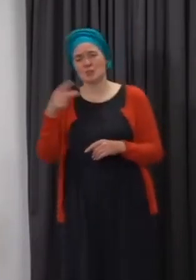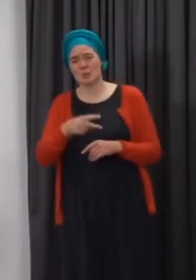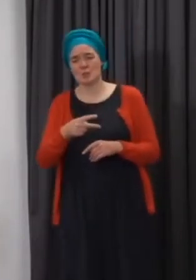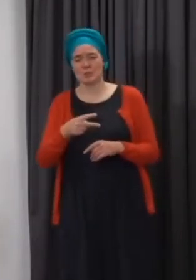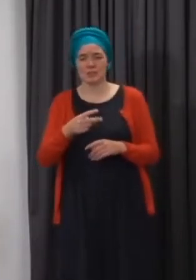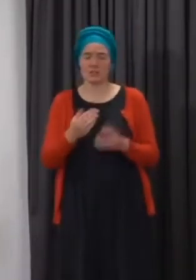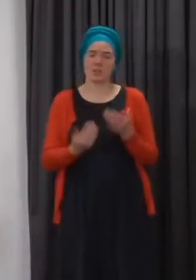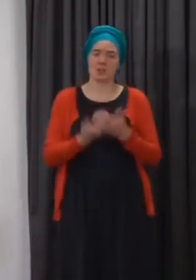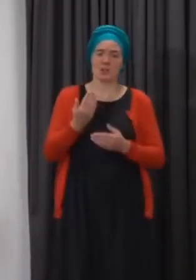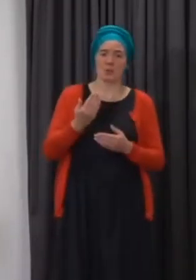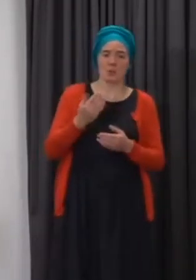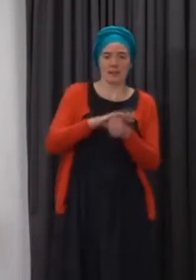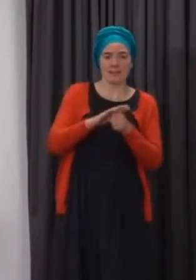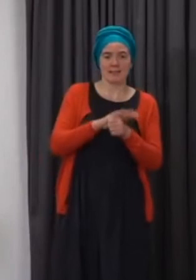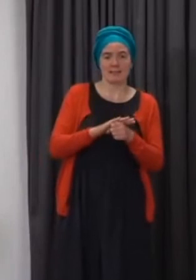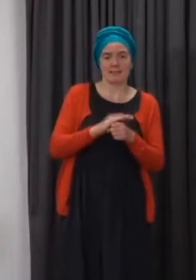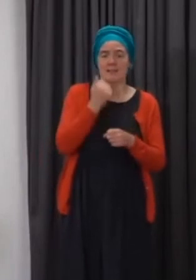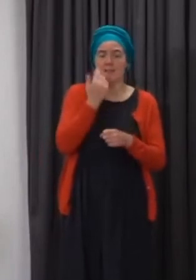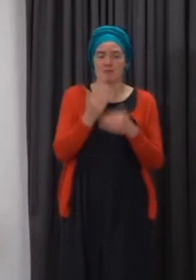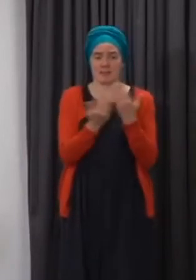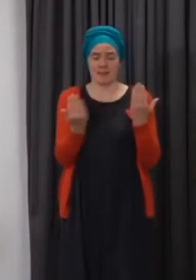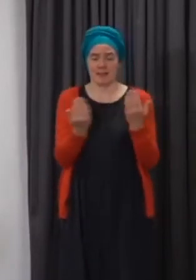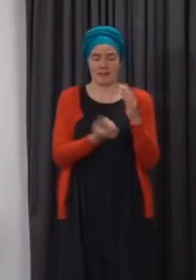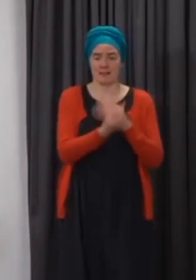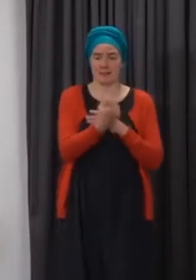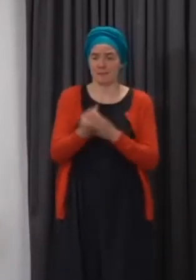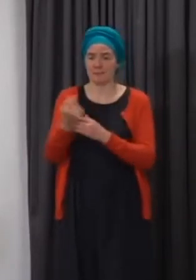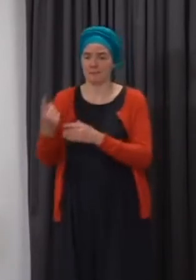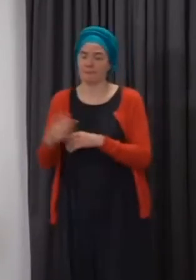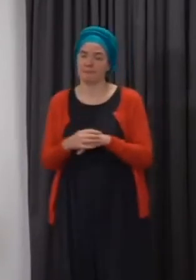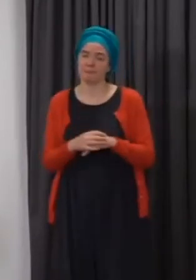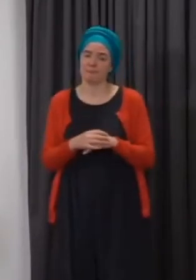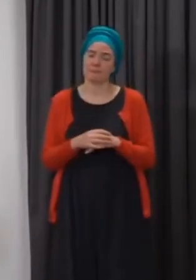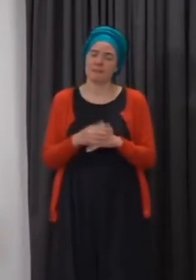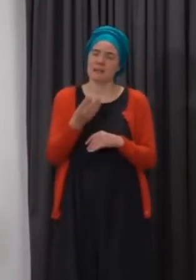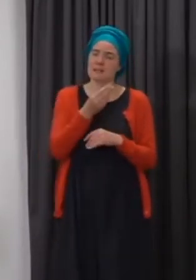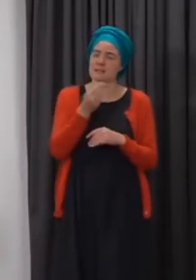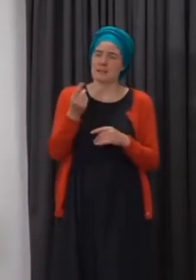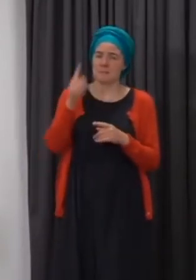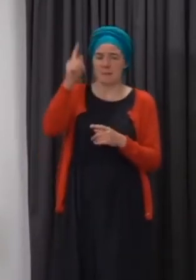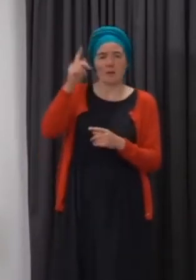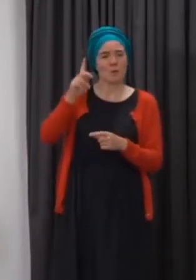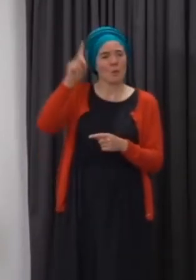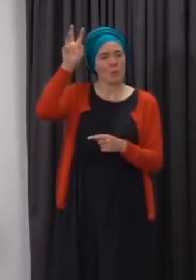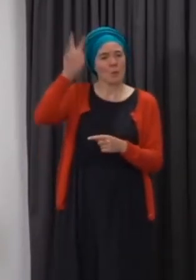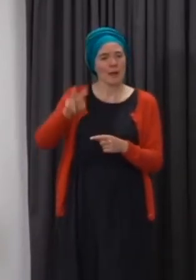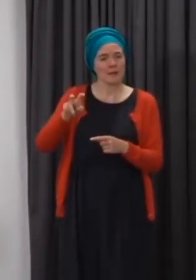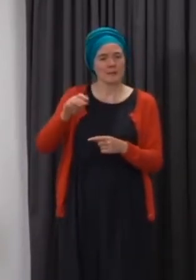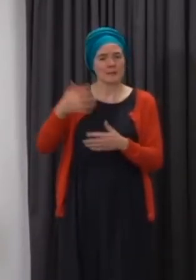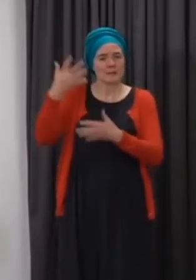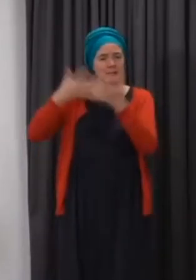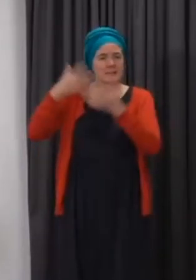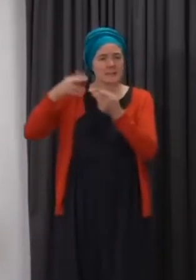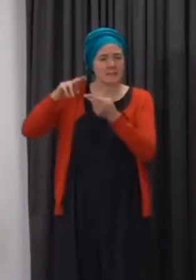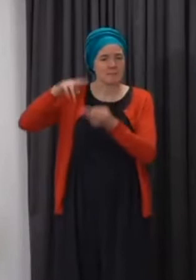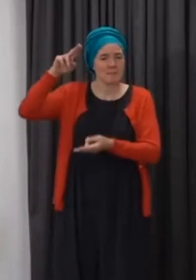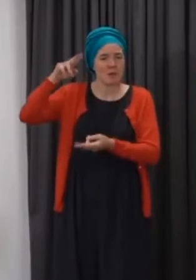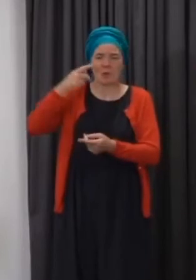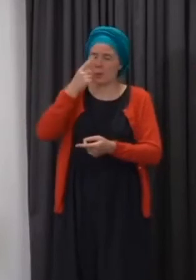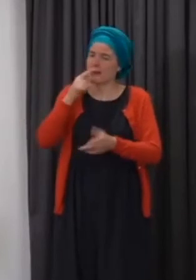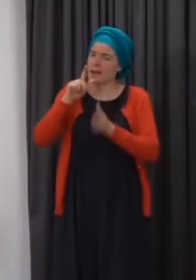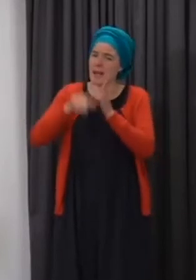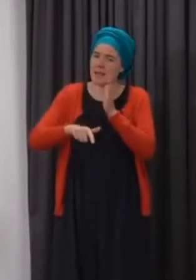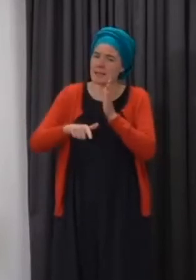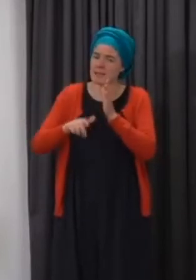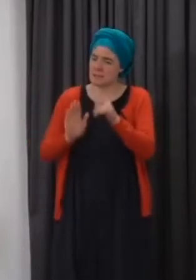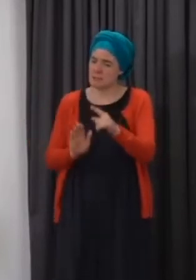been some recent increases in reported positive cases in the community in North Wales. This could be a late epidemic surge, but we